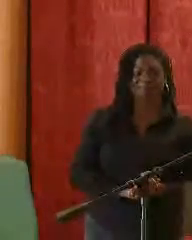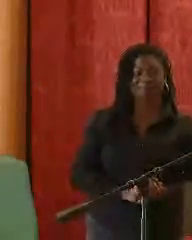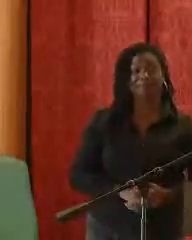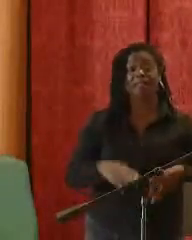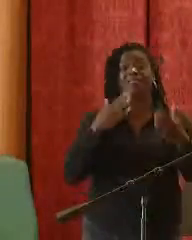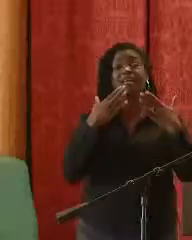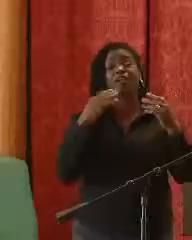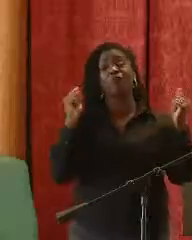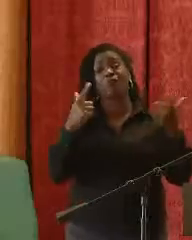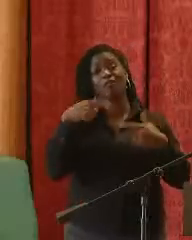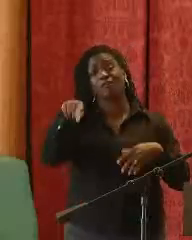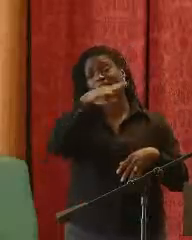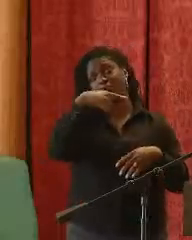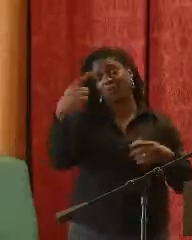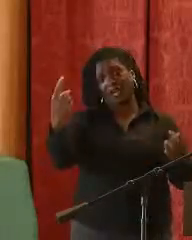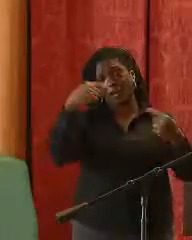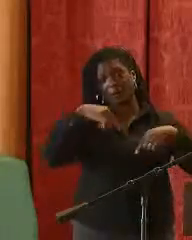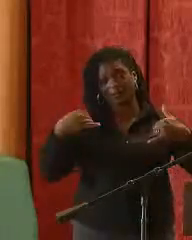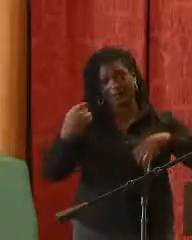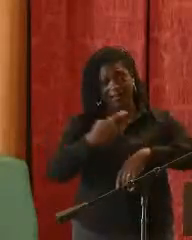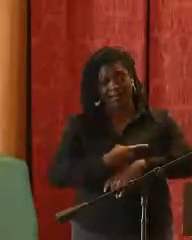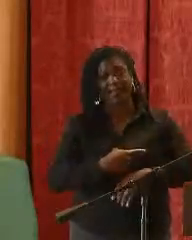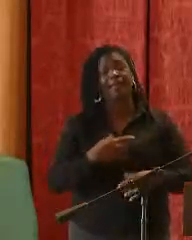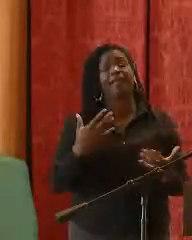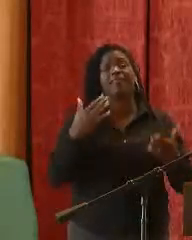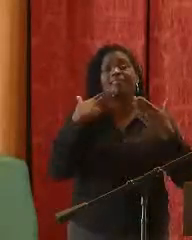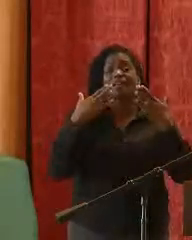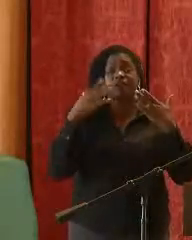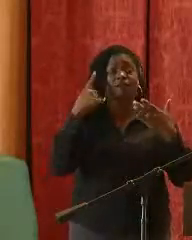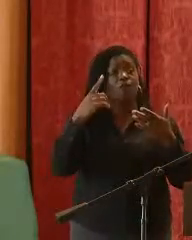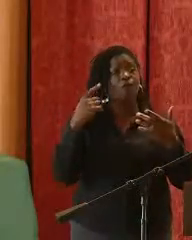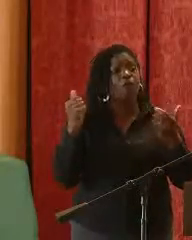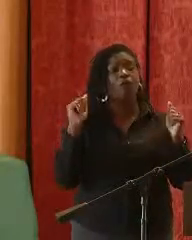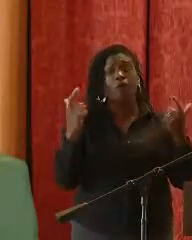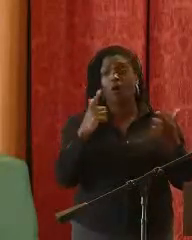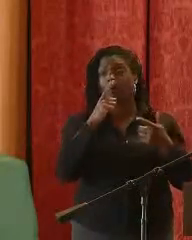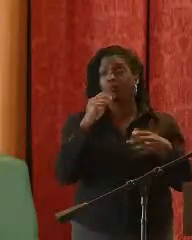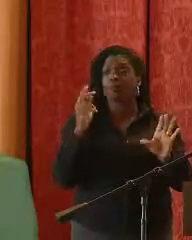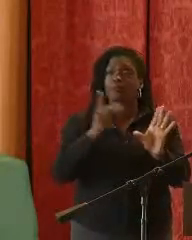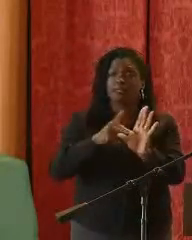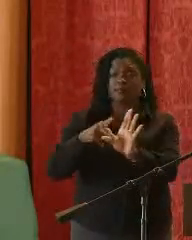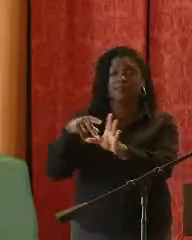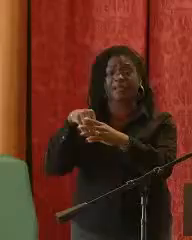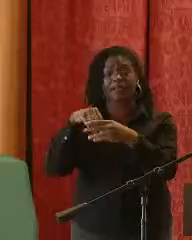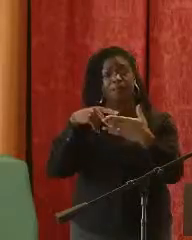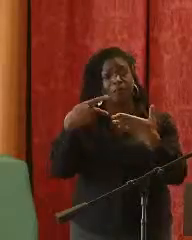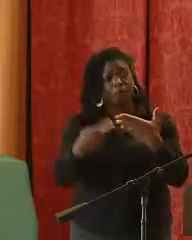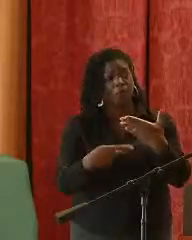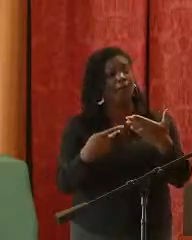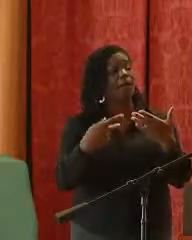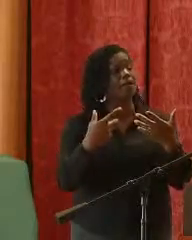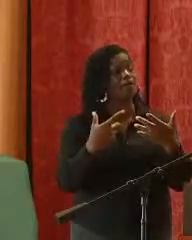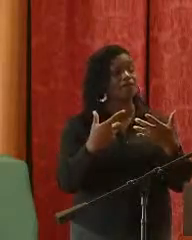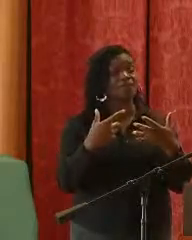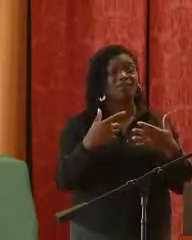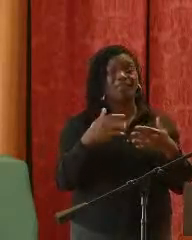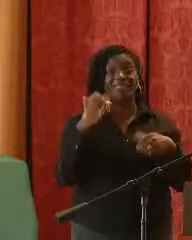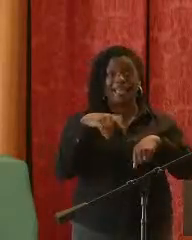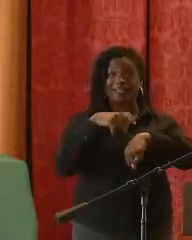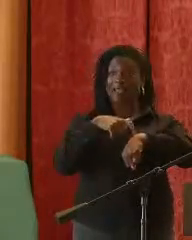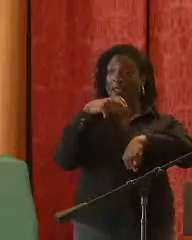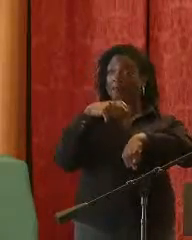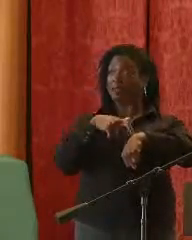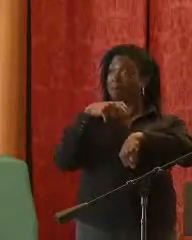Thank you all for being here today. Thank you to all the participants in the program. You stuck with the time